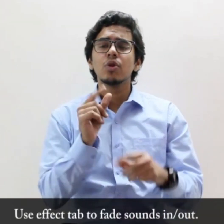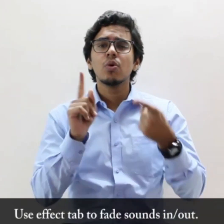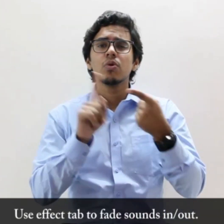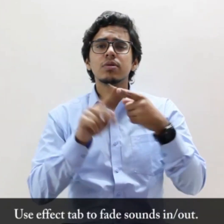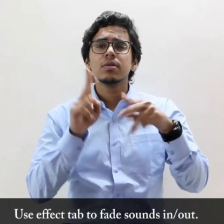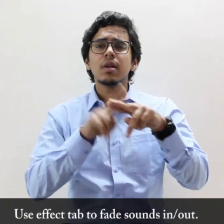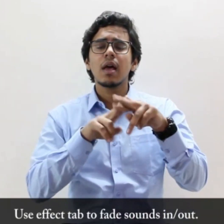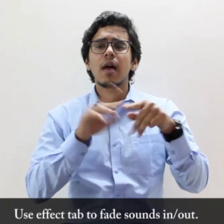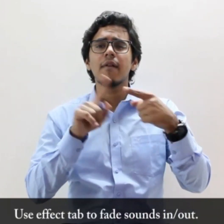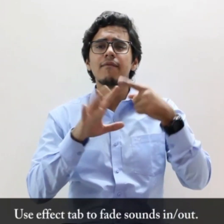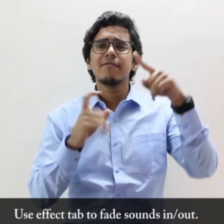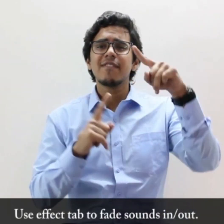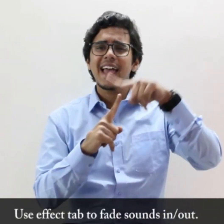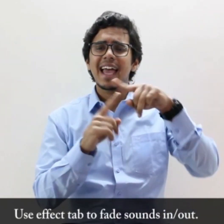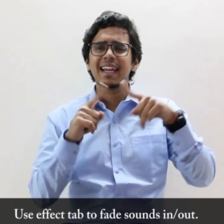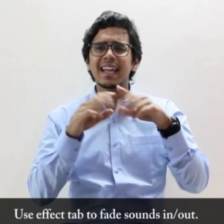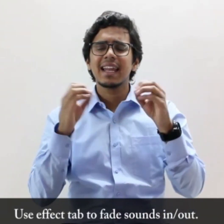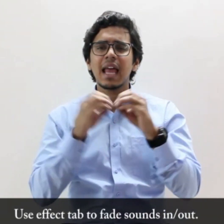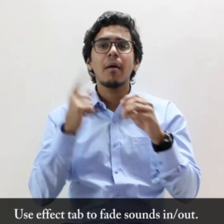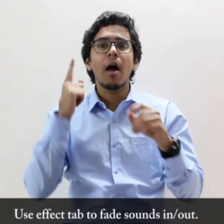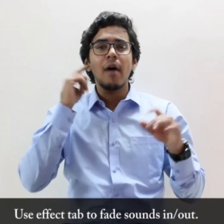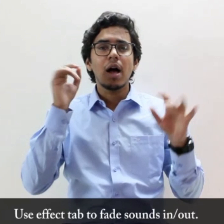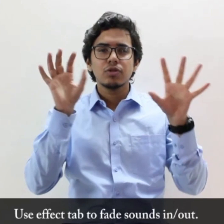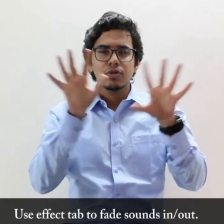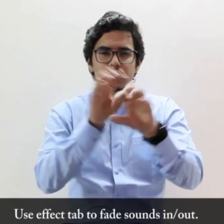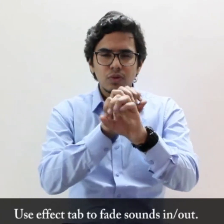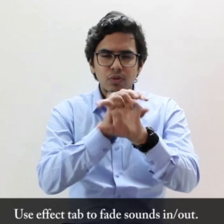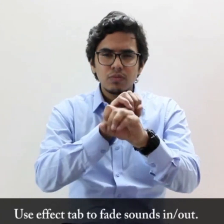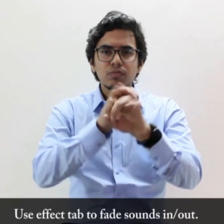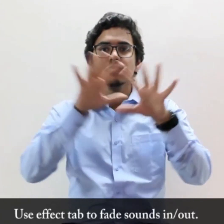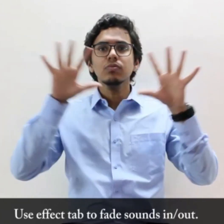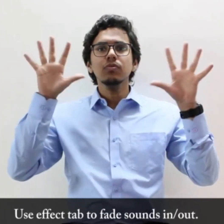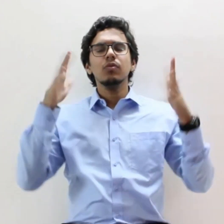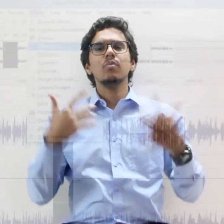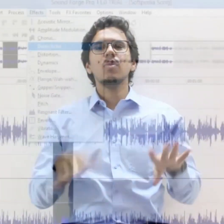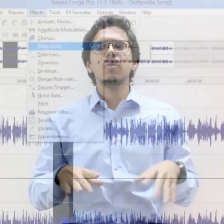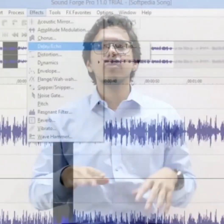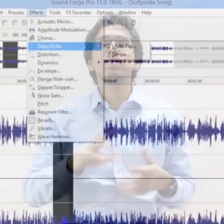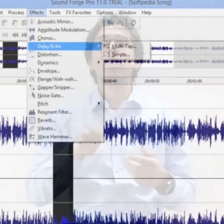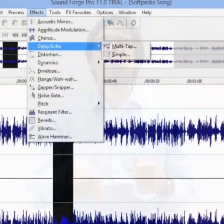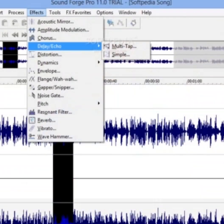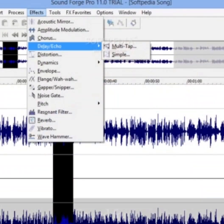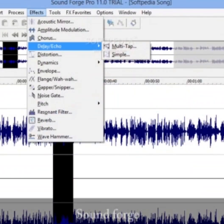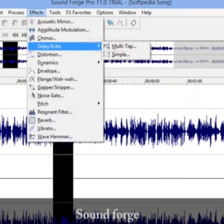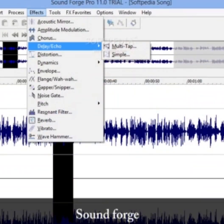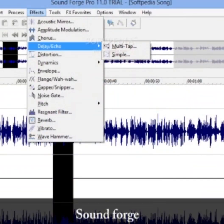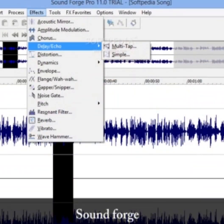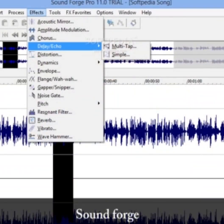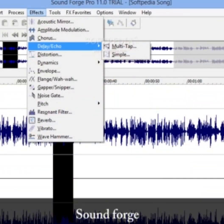Use Effect tab to fade sound in and out. Sound Forge.